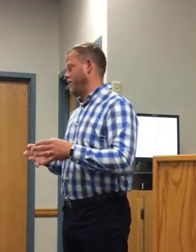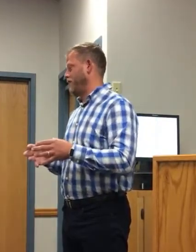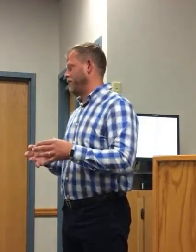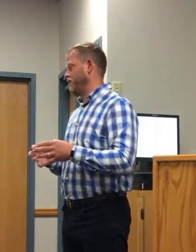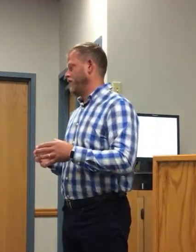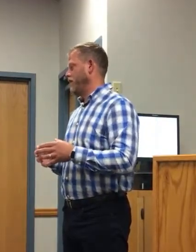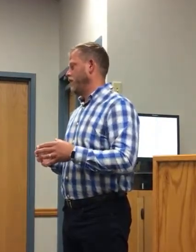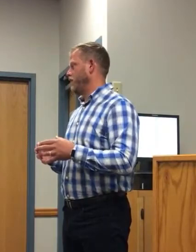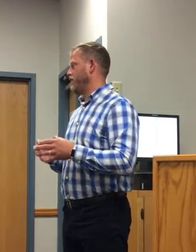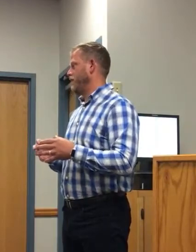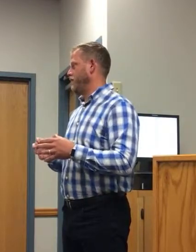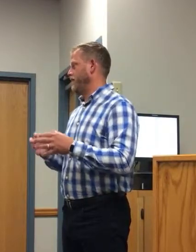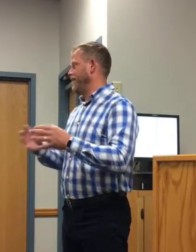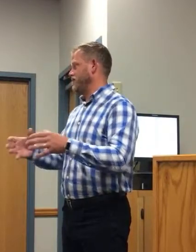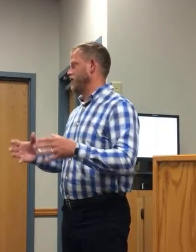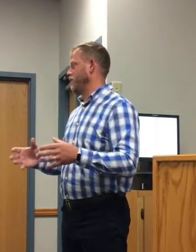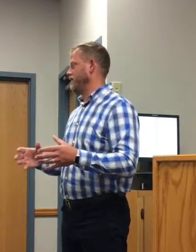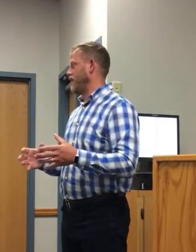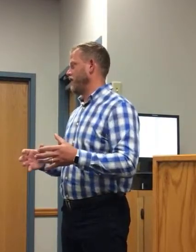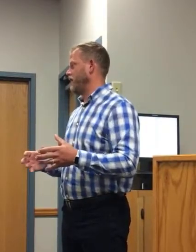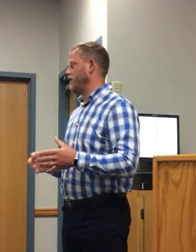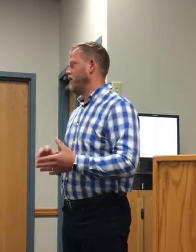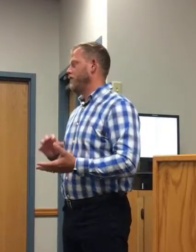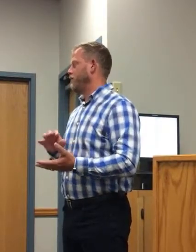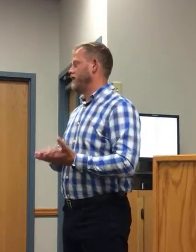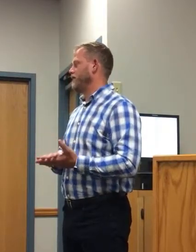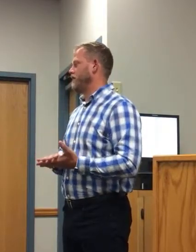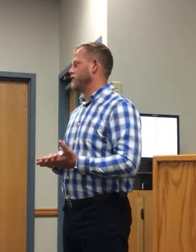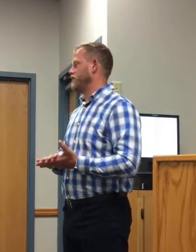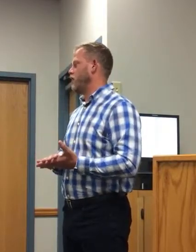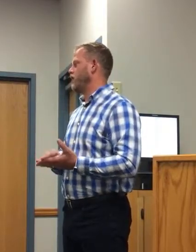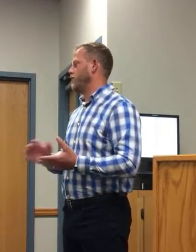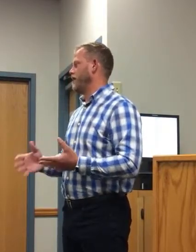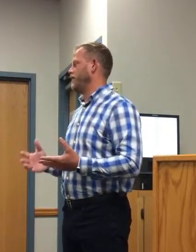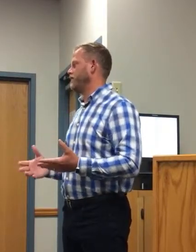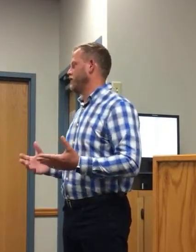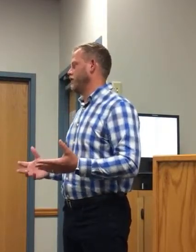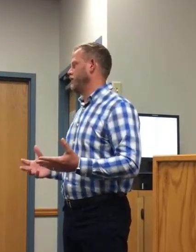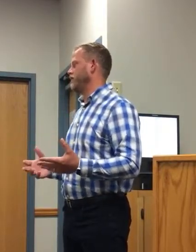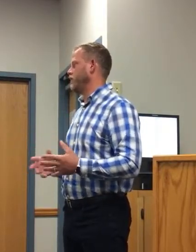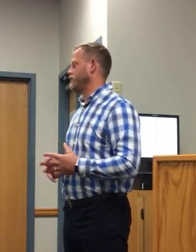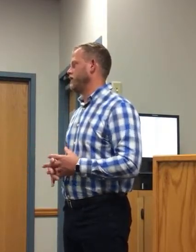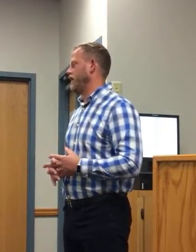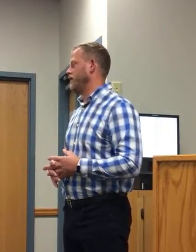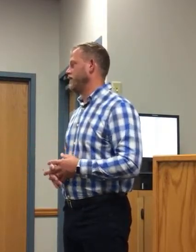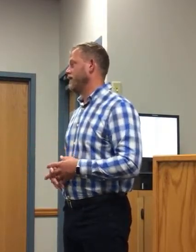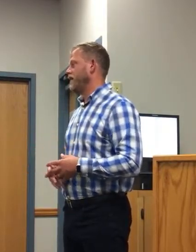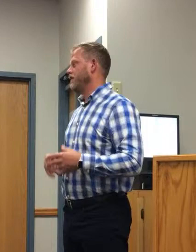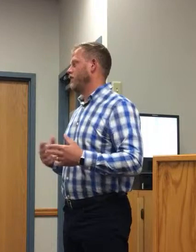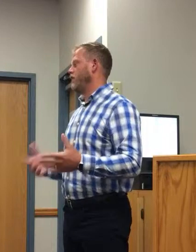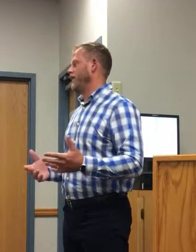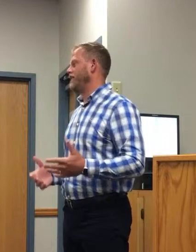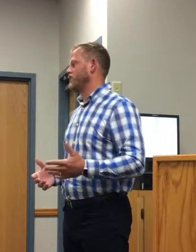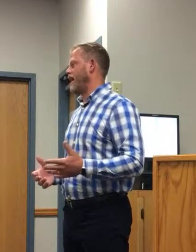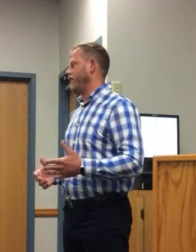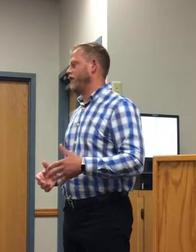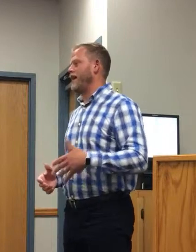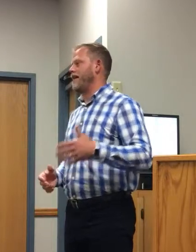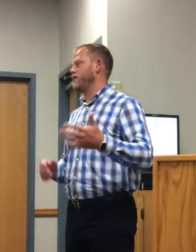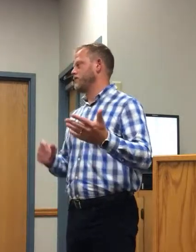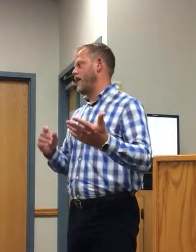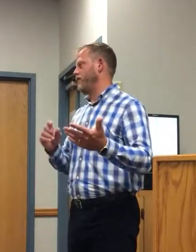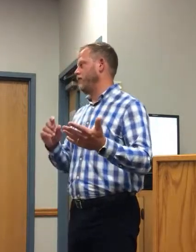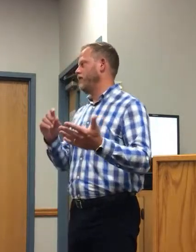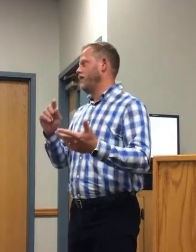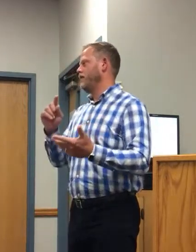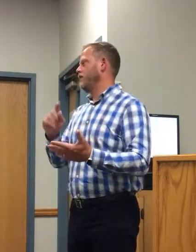a problem with them getting tournaments out here because there's no competitive tournaments in Western Kansas. So when they travel, they